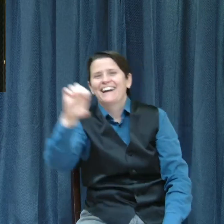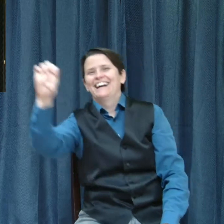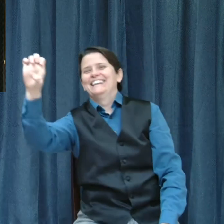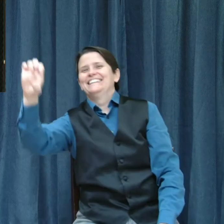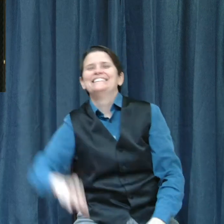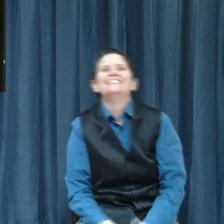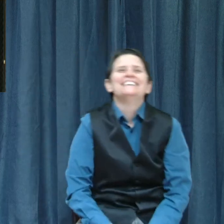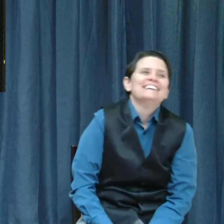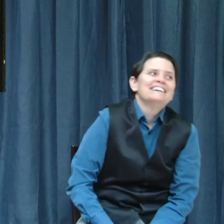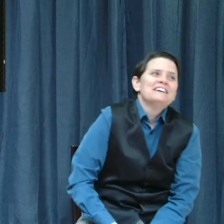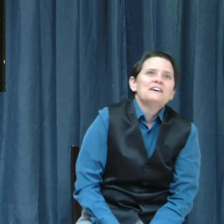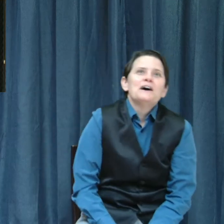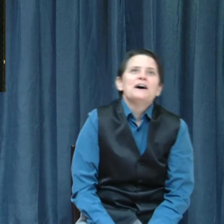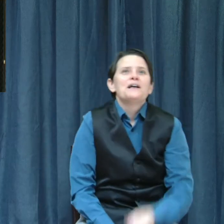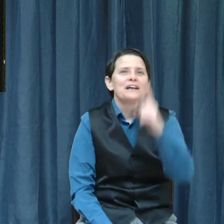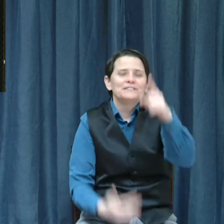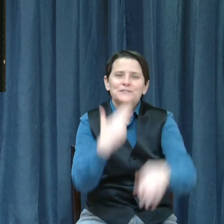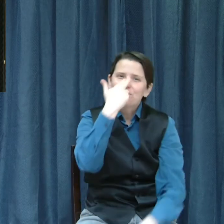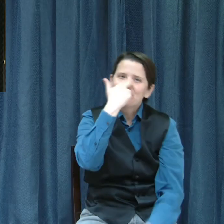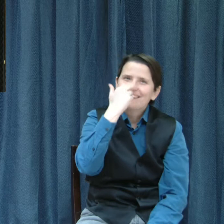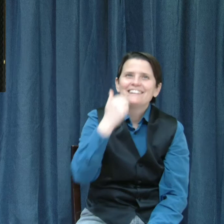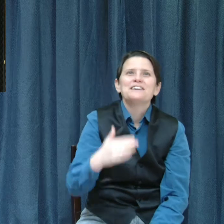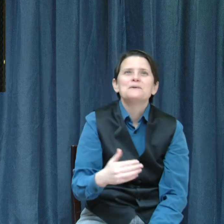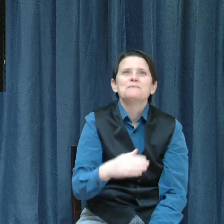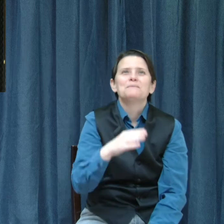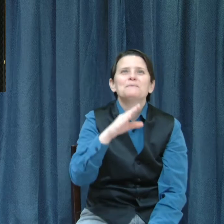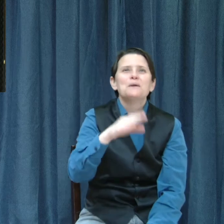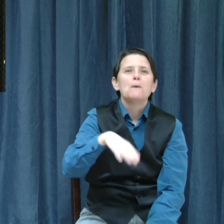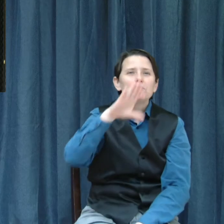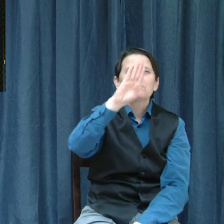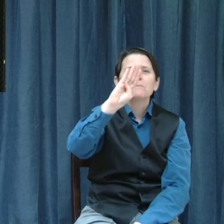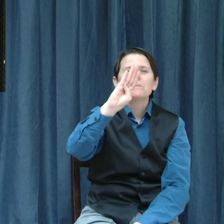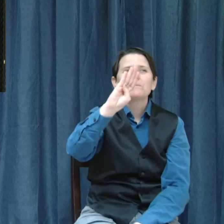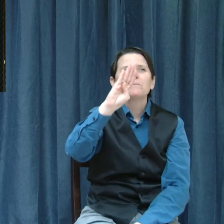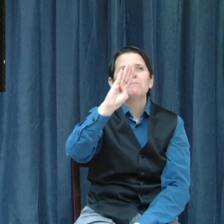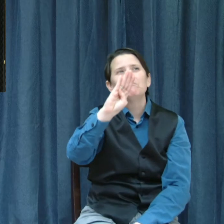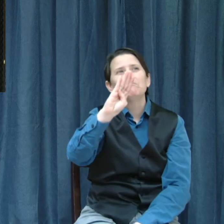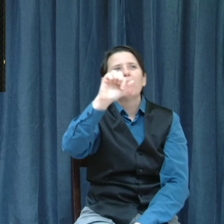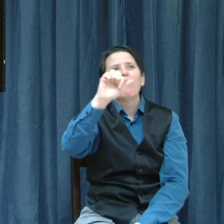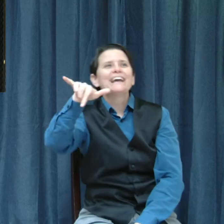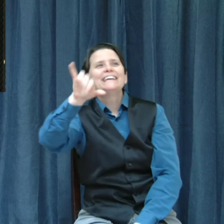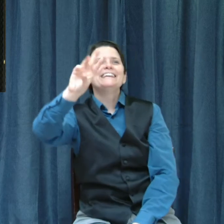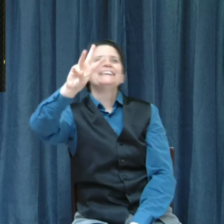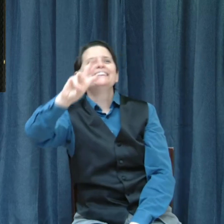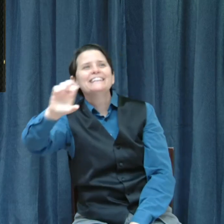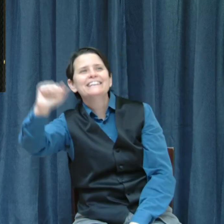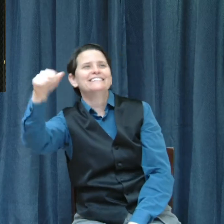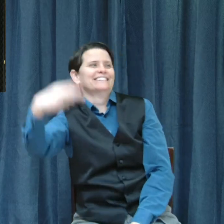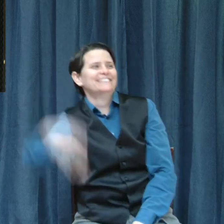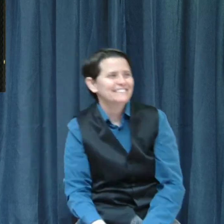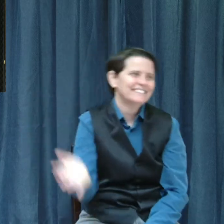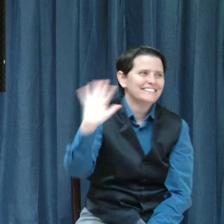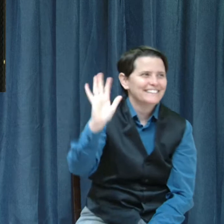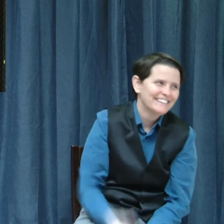Oh my goodness, that's so funny. Boy, Kelly, thank you for that beautiful share. so many